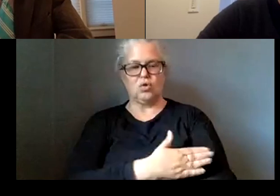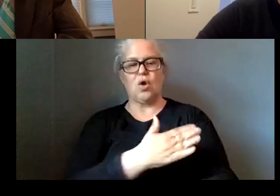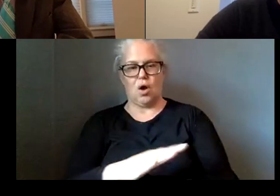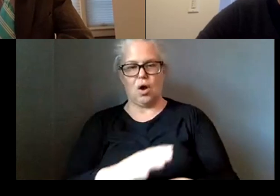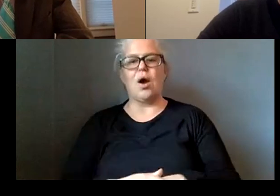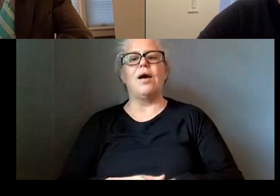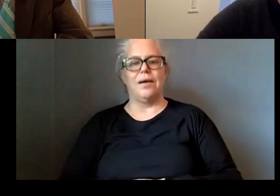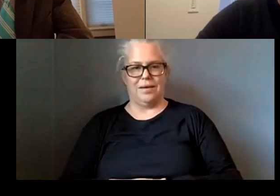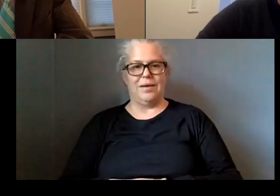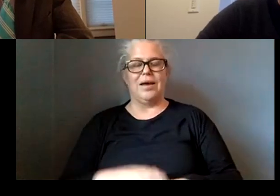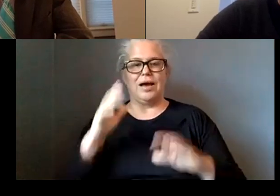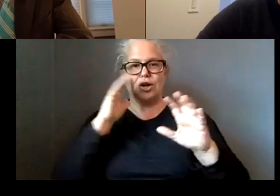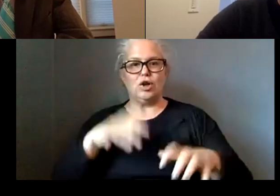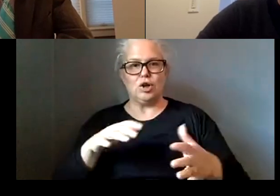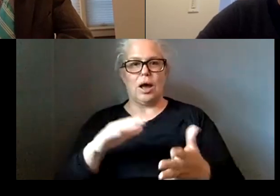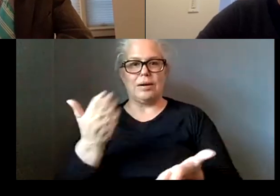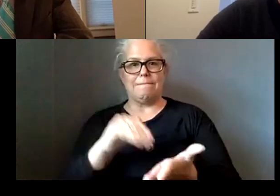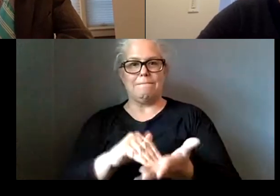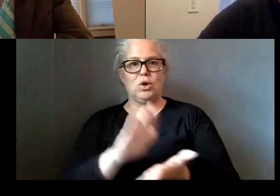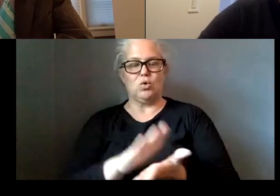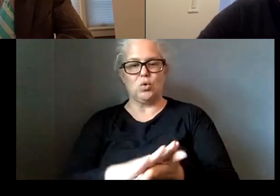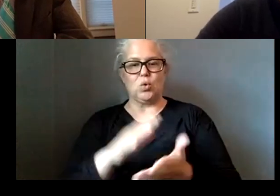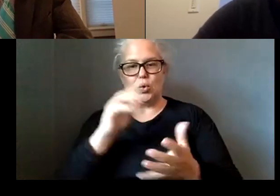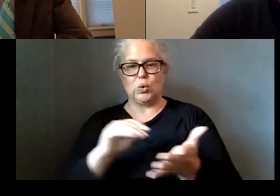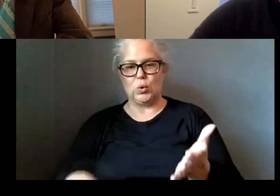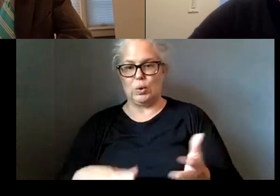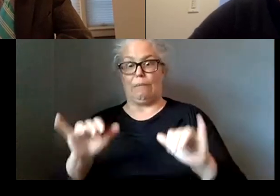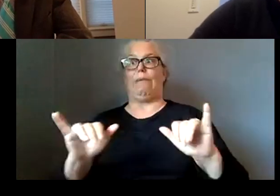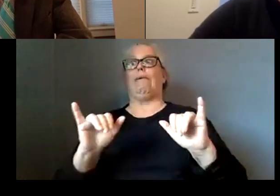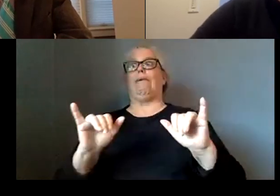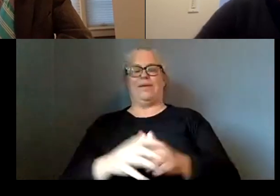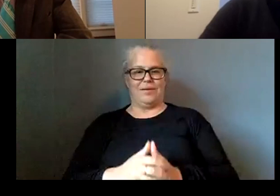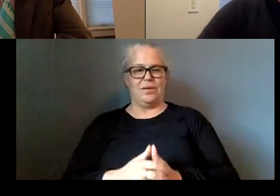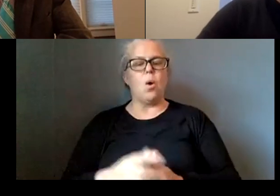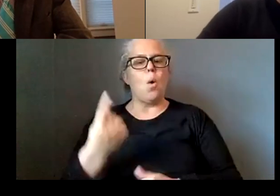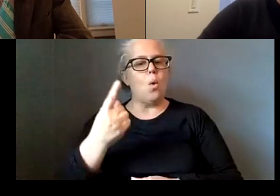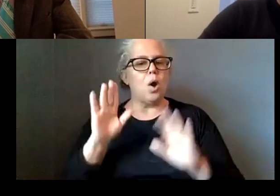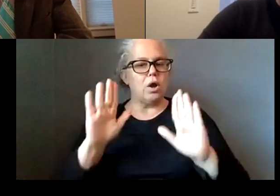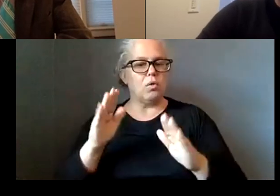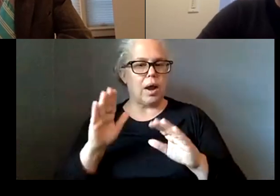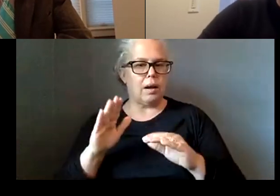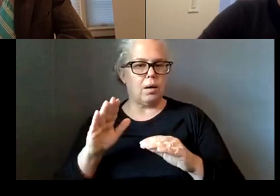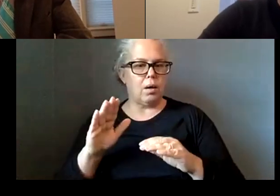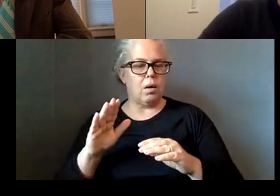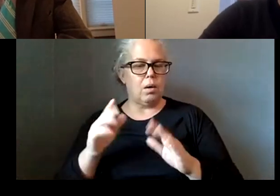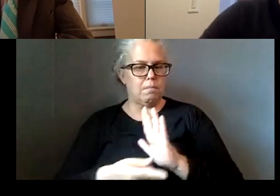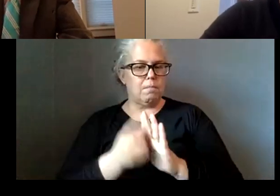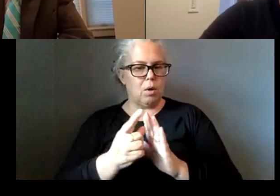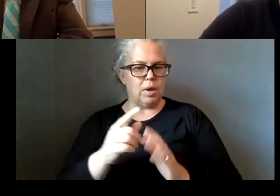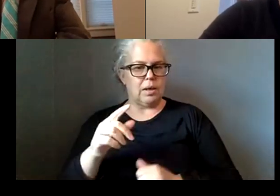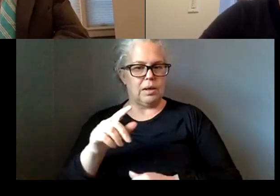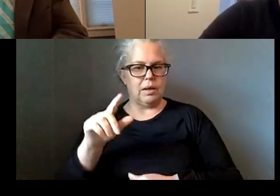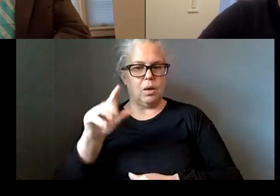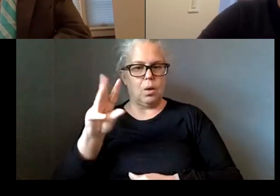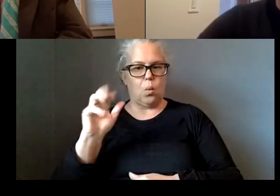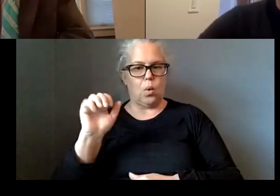Anyway, that was part of it. But one of the great moments was Liam Daly, who had a particular